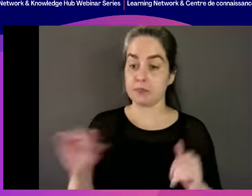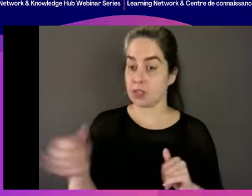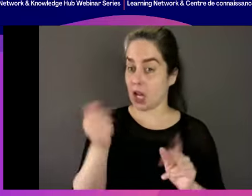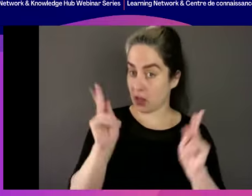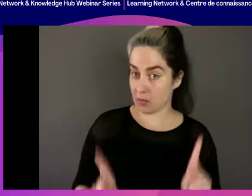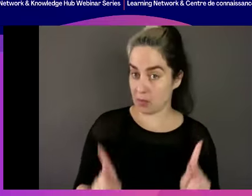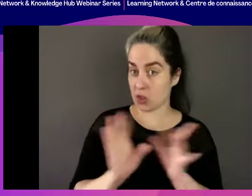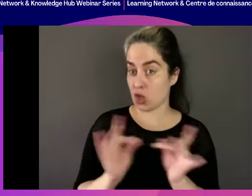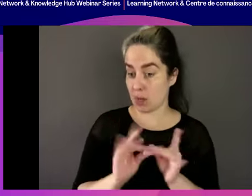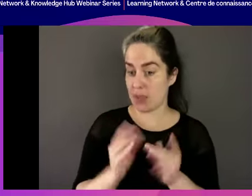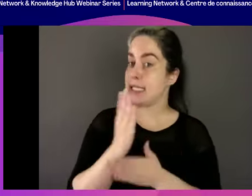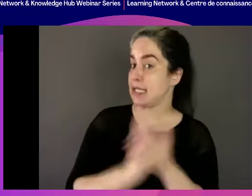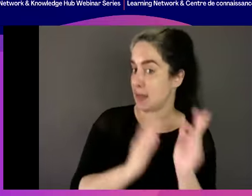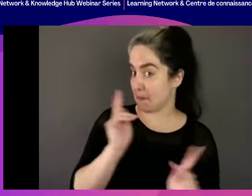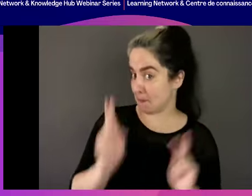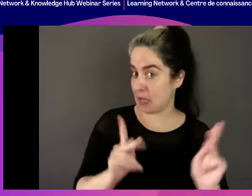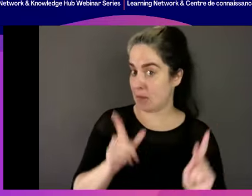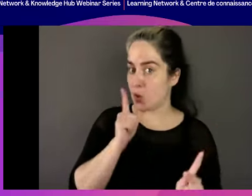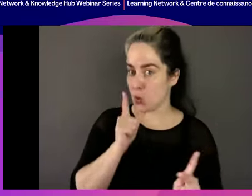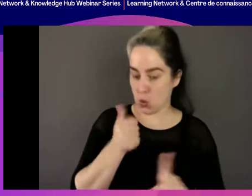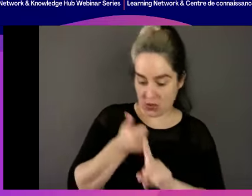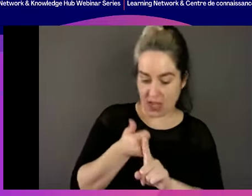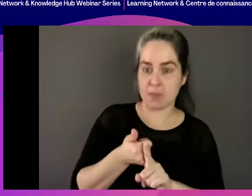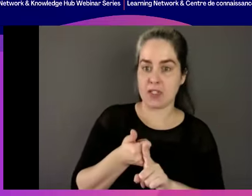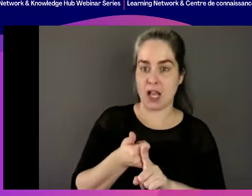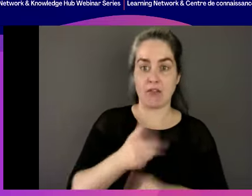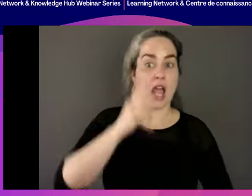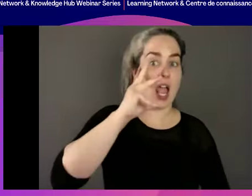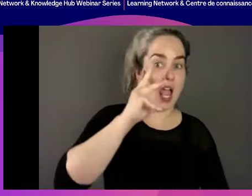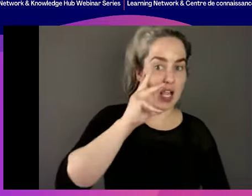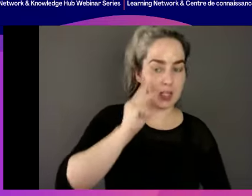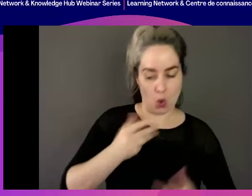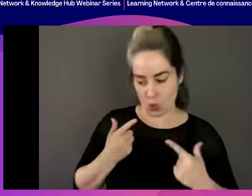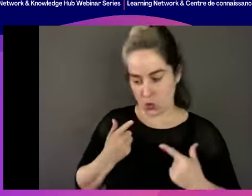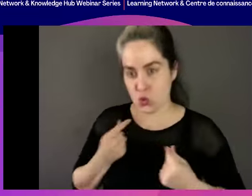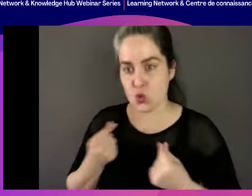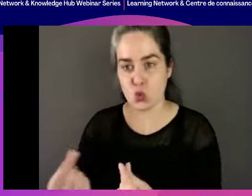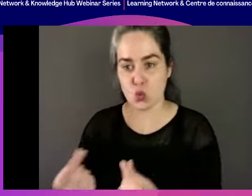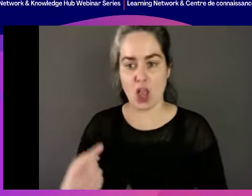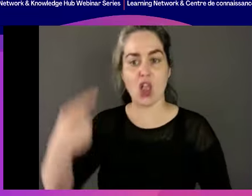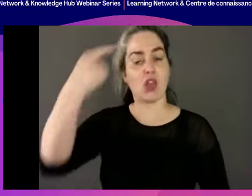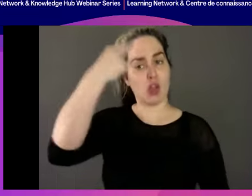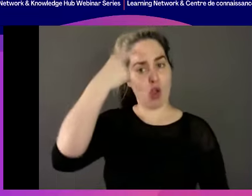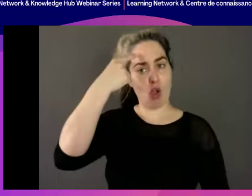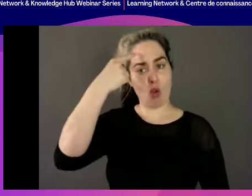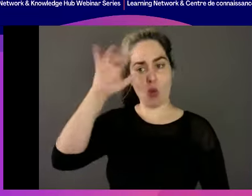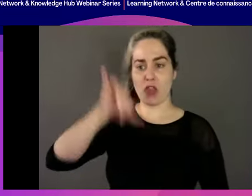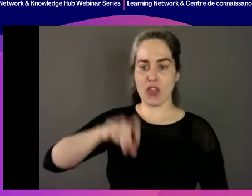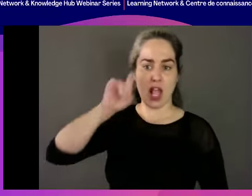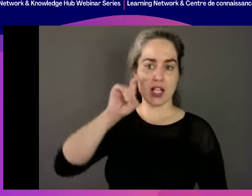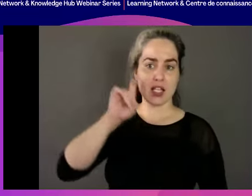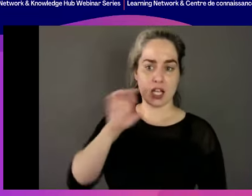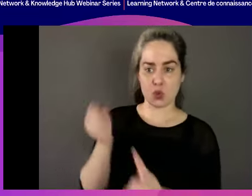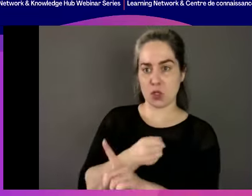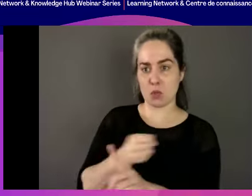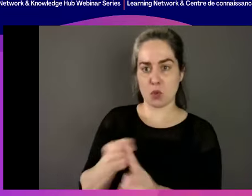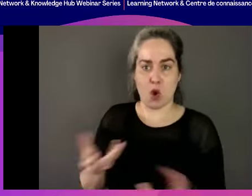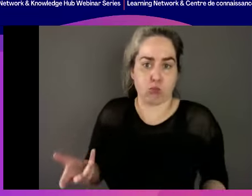some clients who were perpetrators both during and after residential school thought that being sexually abused, some felt it was